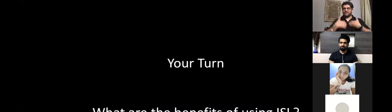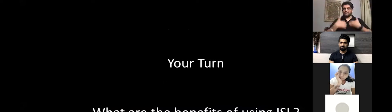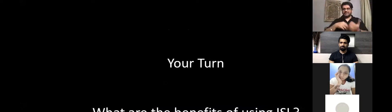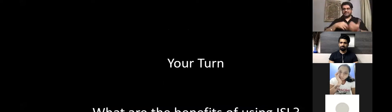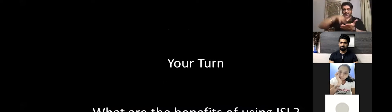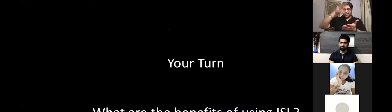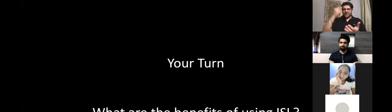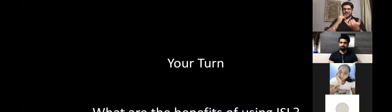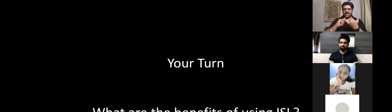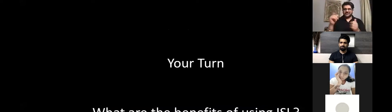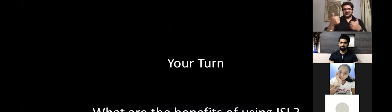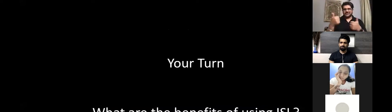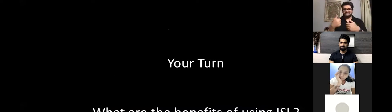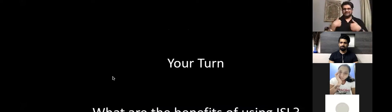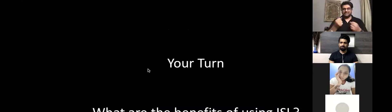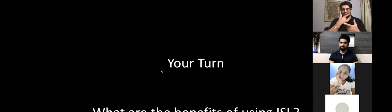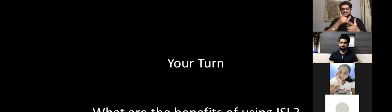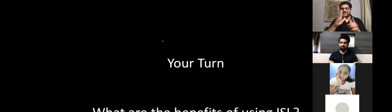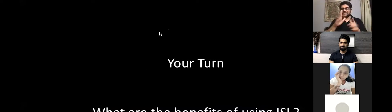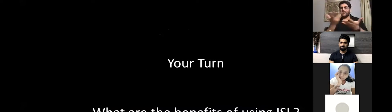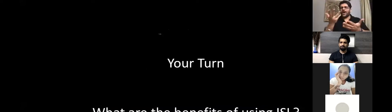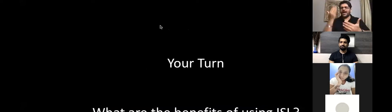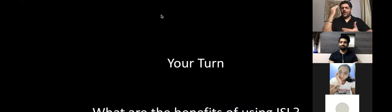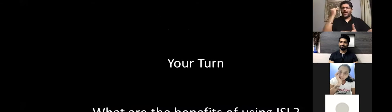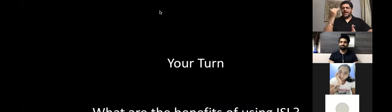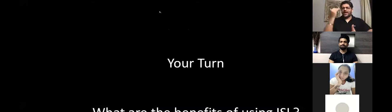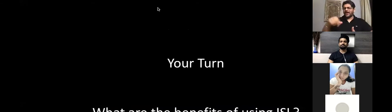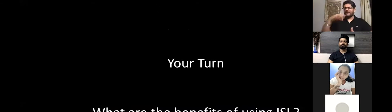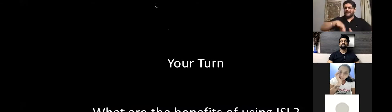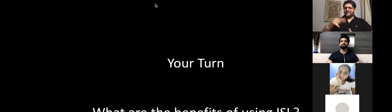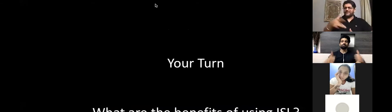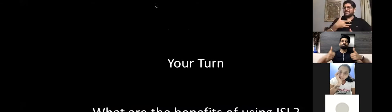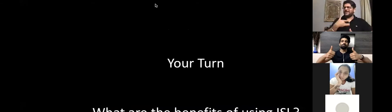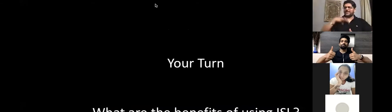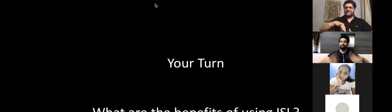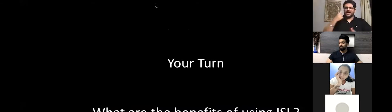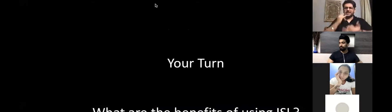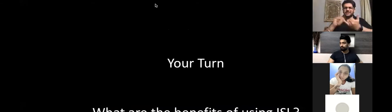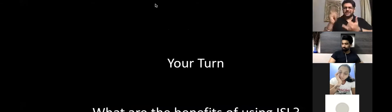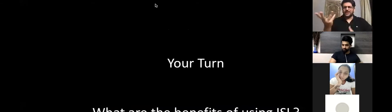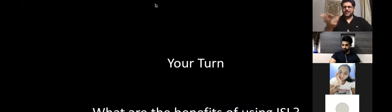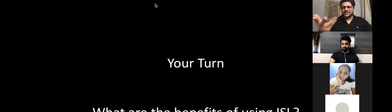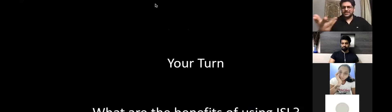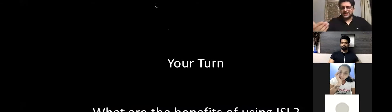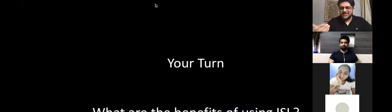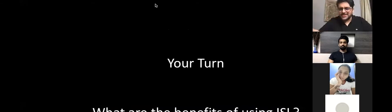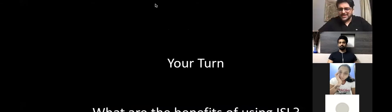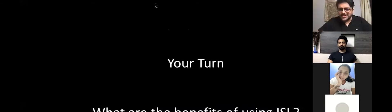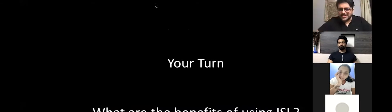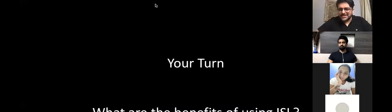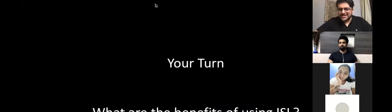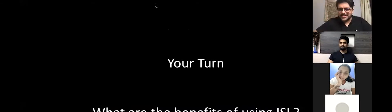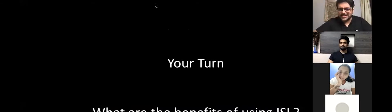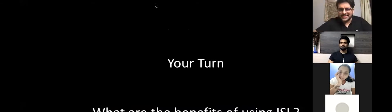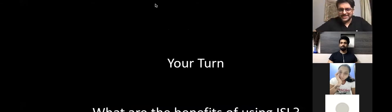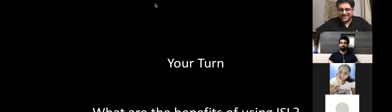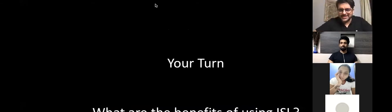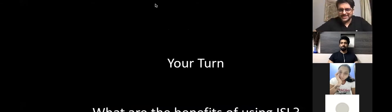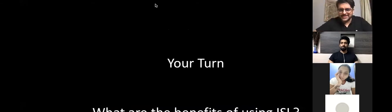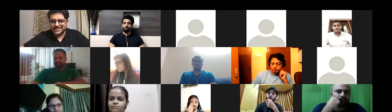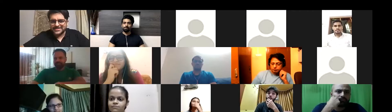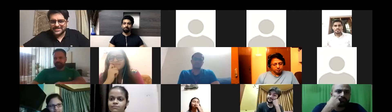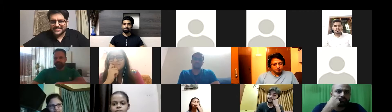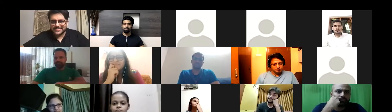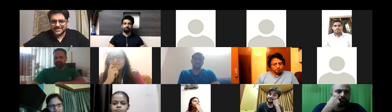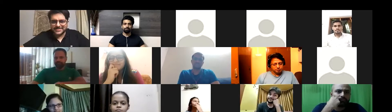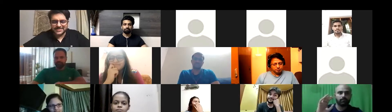you. And is it exciting? Are you excited to learn sign language? But why? Why do you think it'll benefit you? What are the benefits